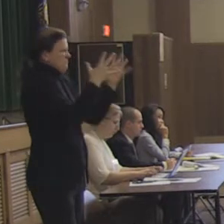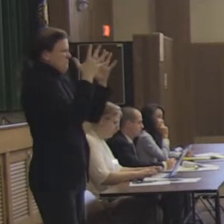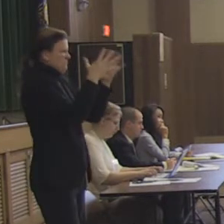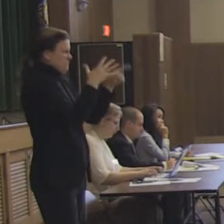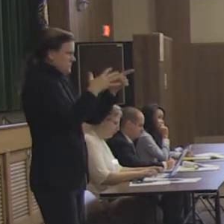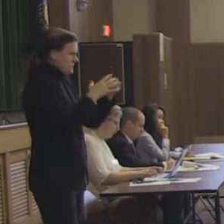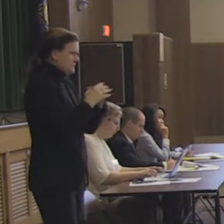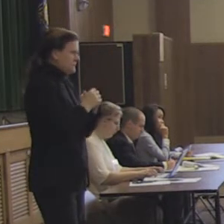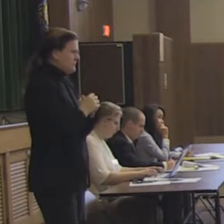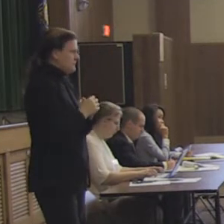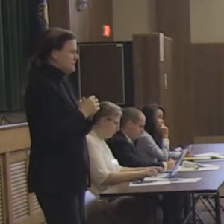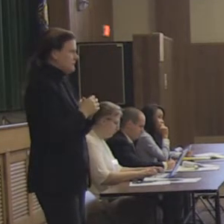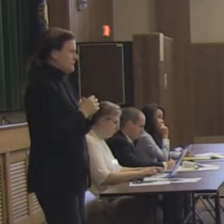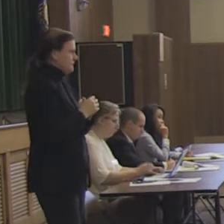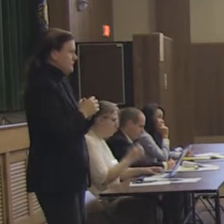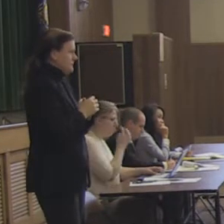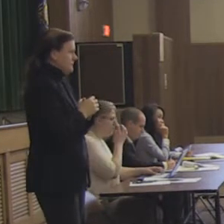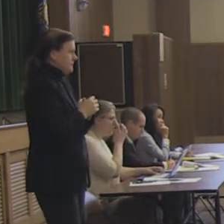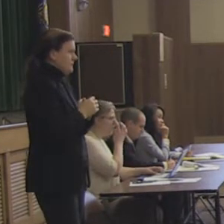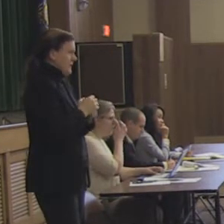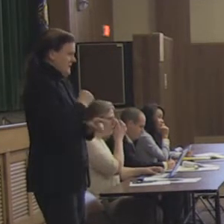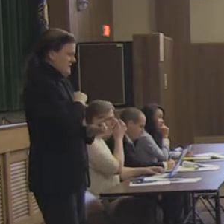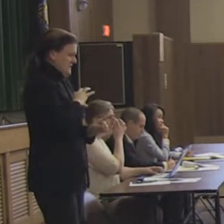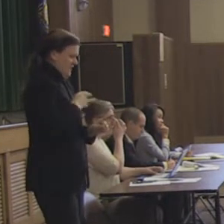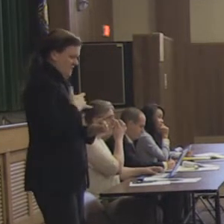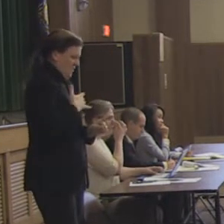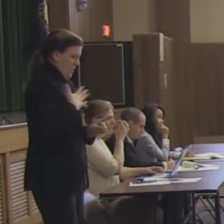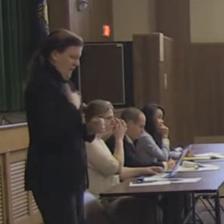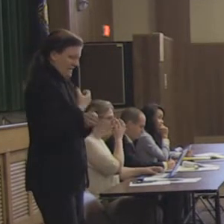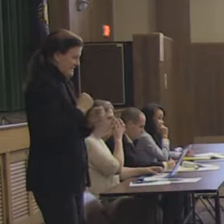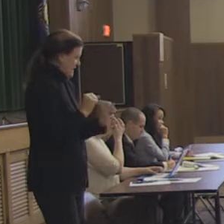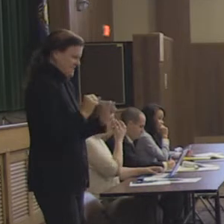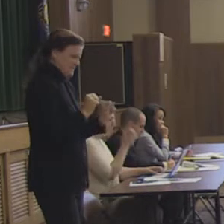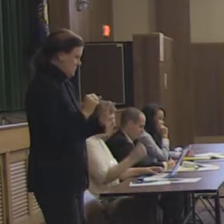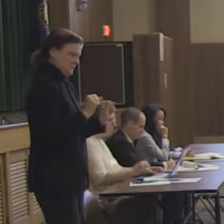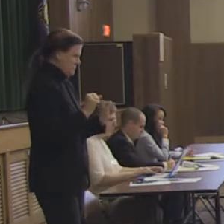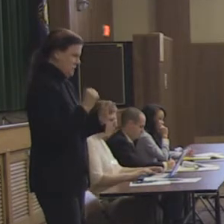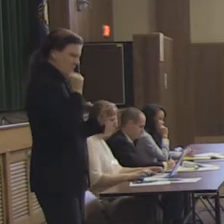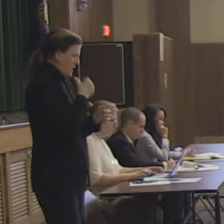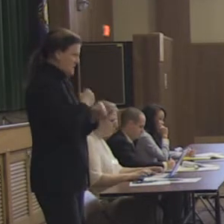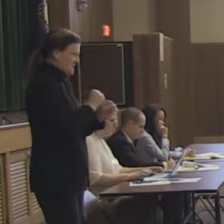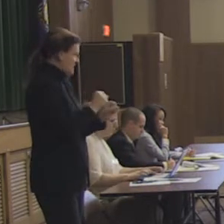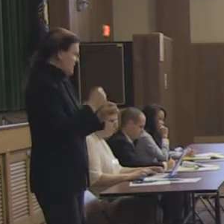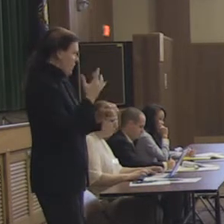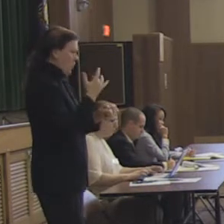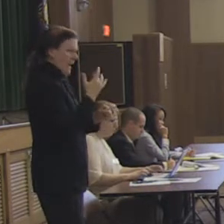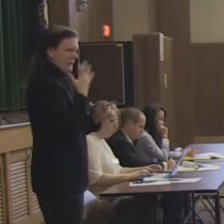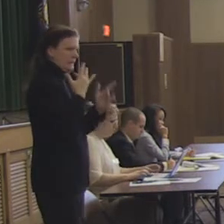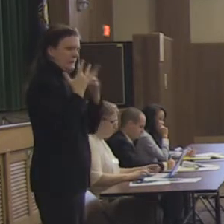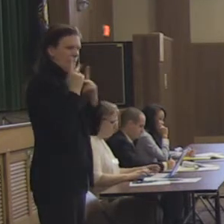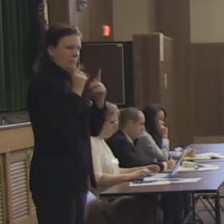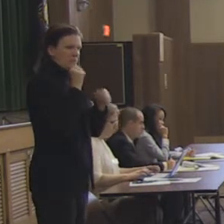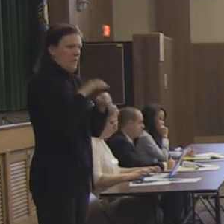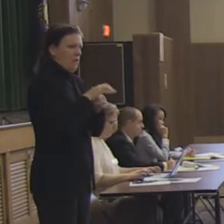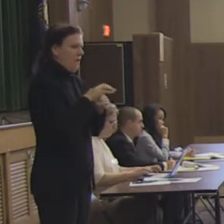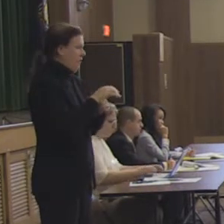It's difficult to retain staff when they feel their safety is in jeopardy due to inadequate staffing levels.